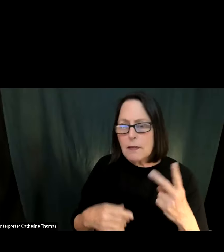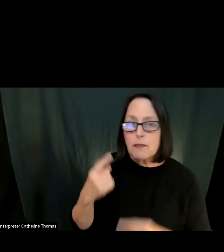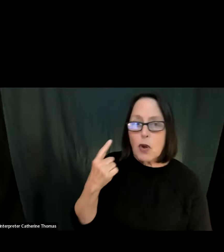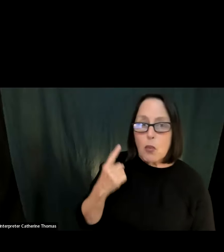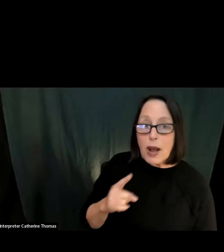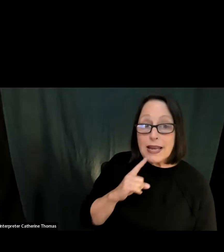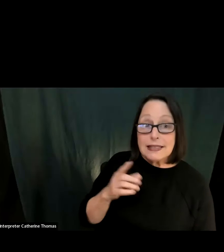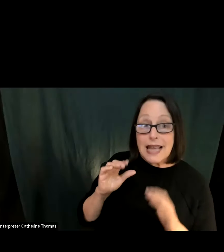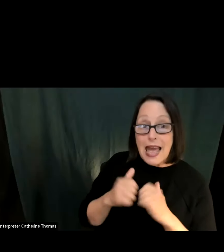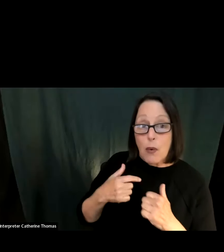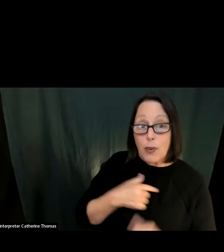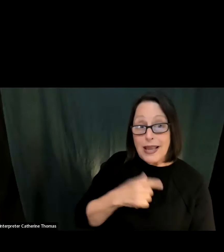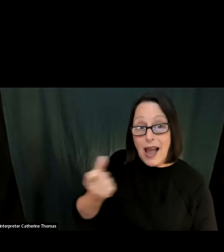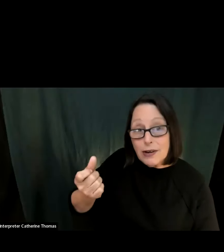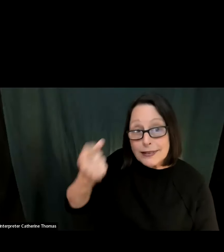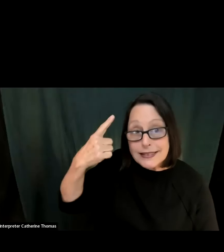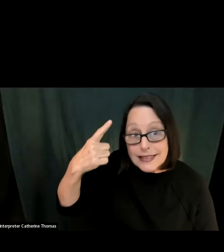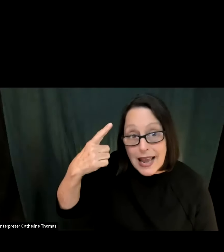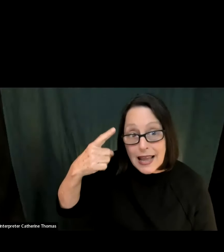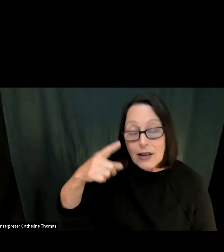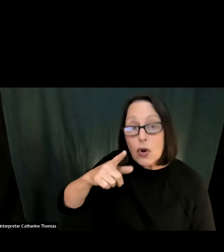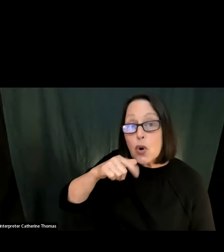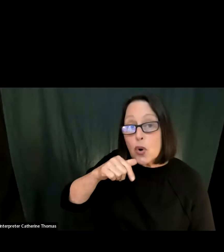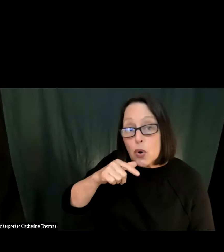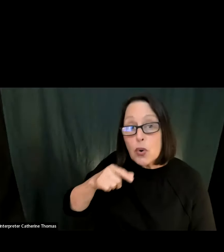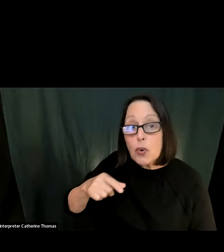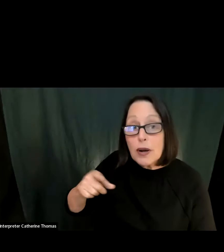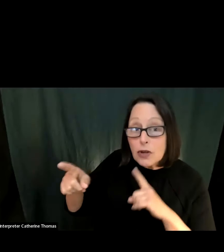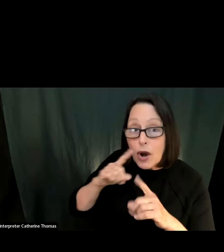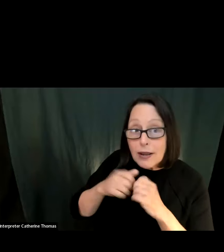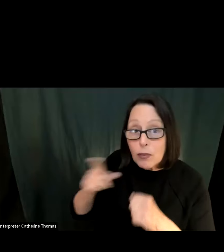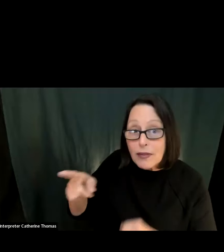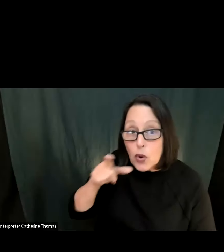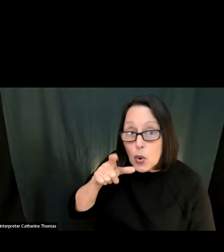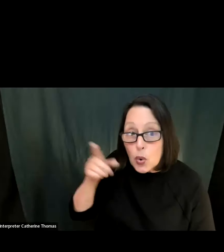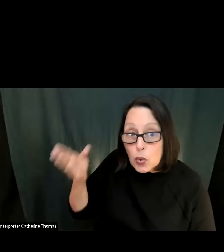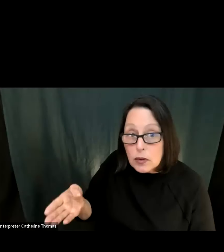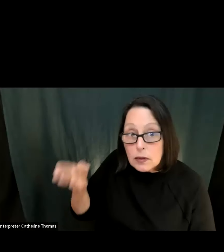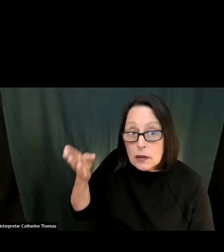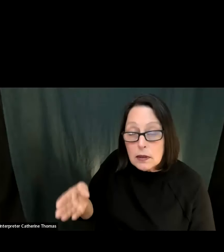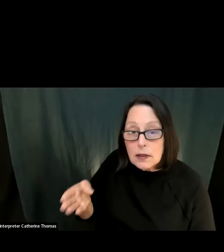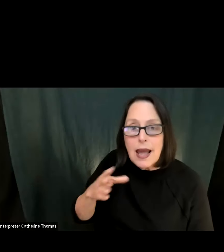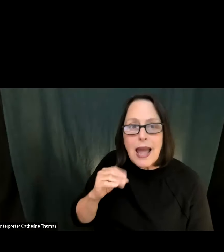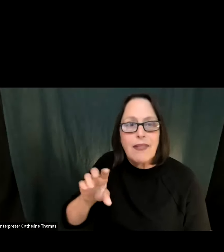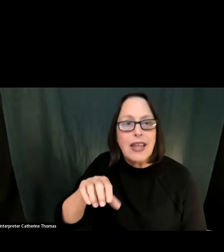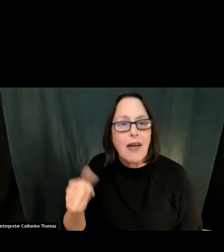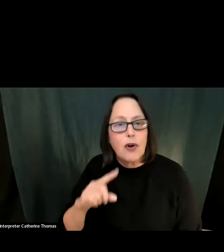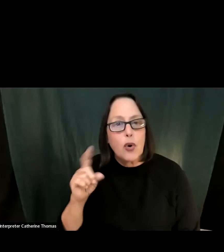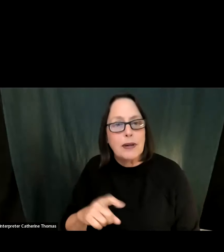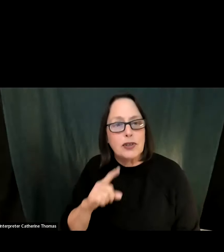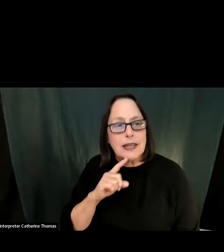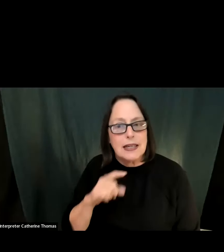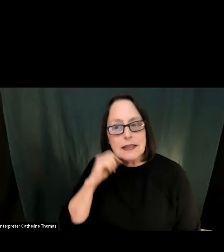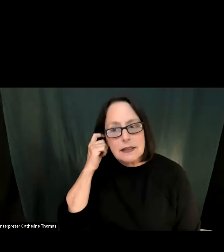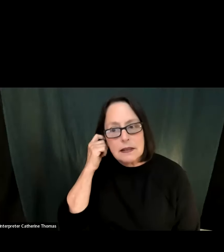understanding who we're talking to. And the other is this question of, I think this came